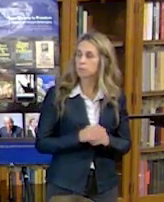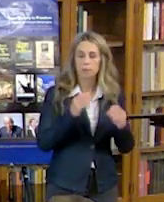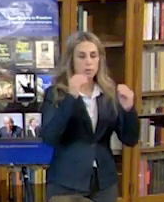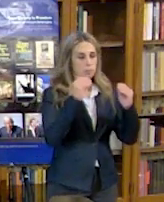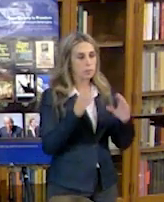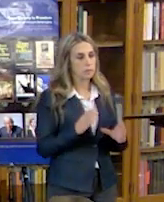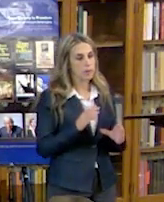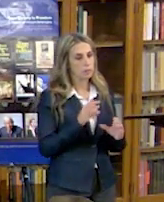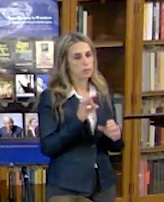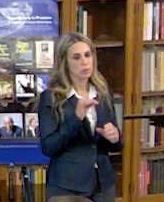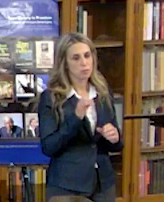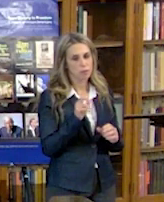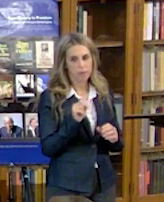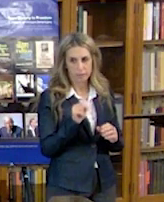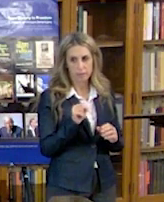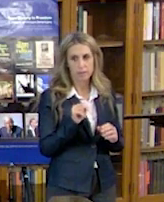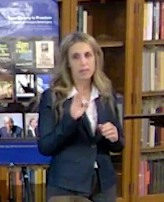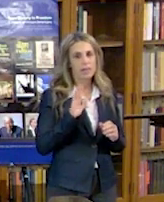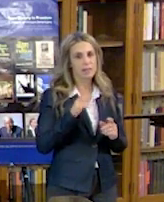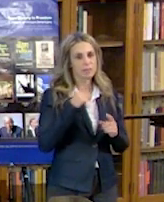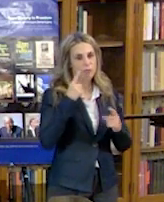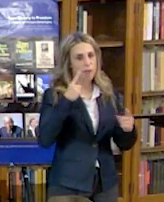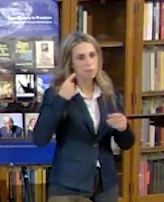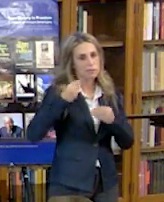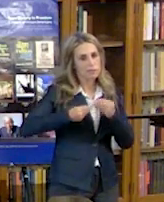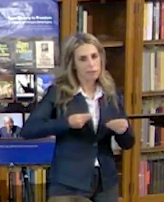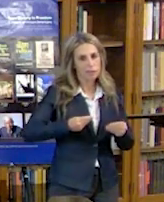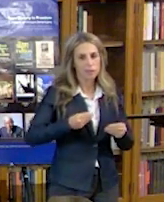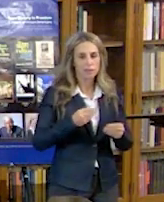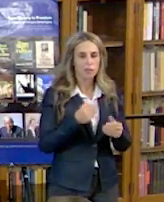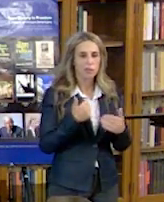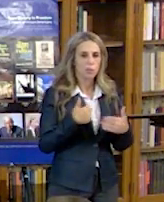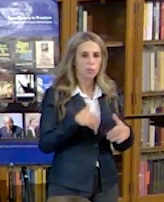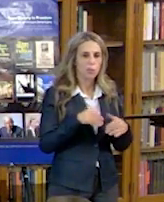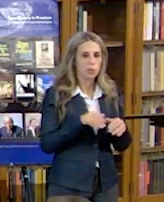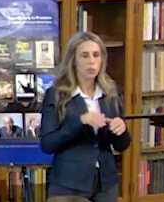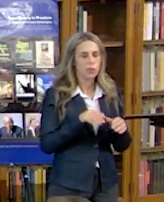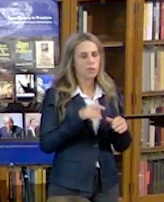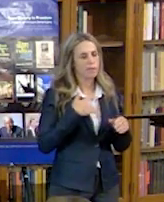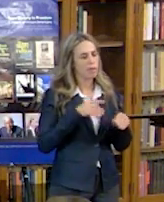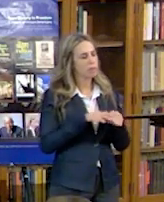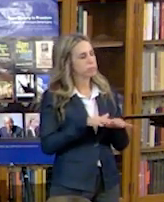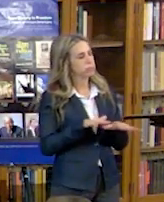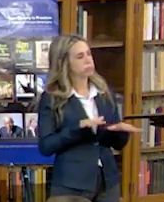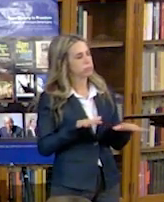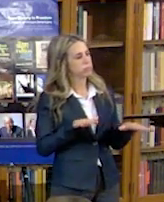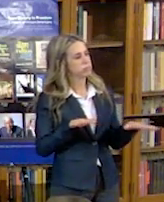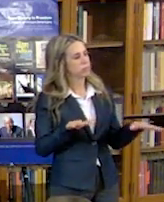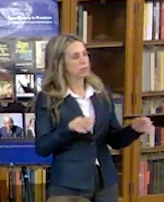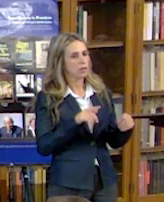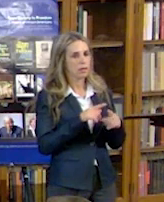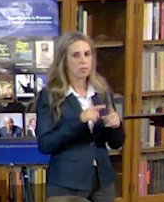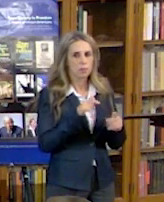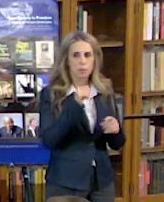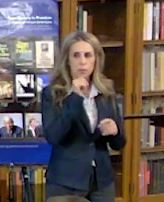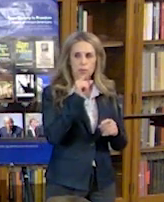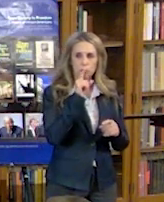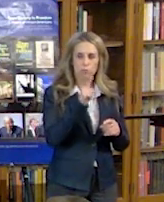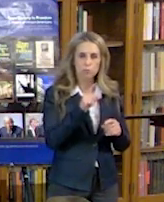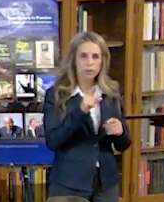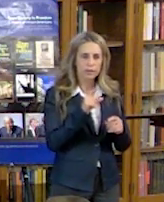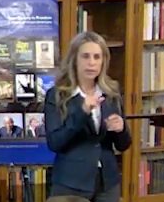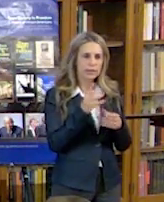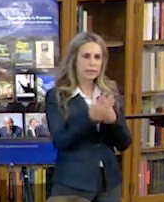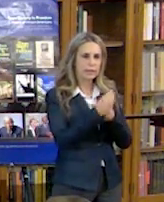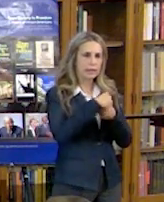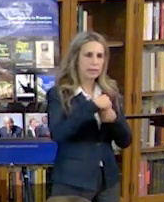John hope Franklin's Legacy uh is so ubiquitous that we often don't engage him as a thinker and